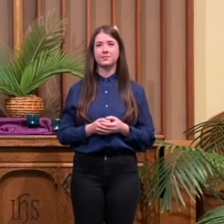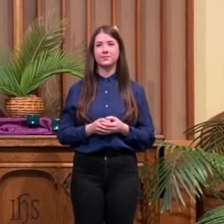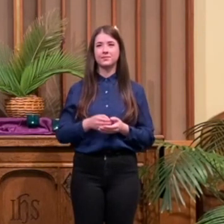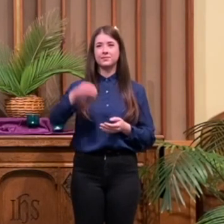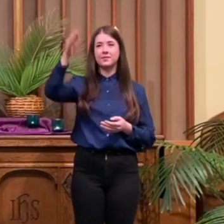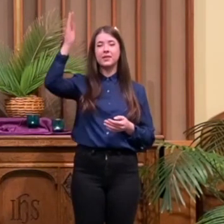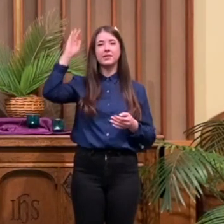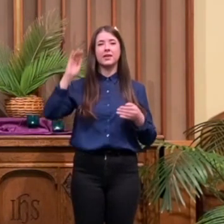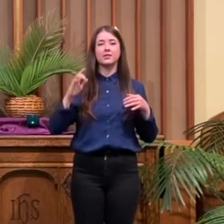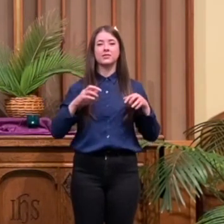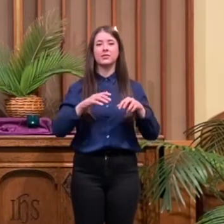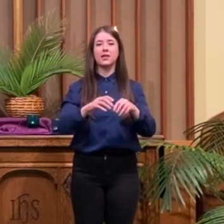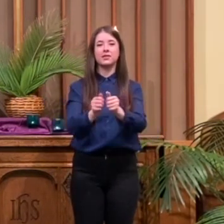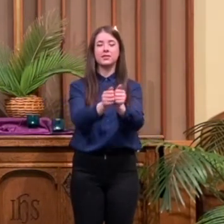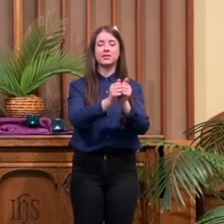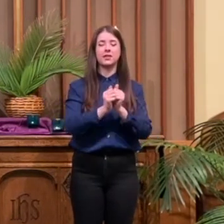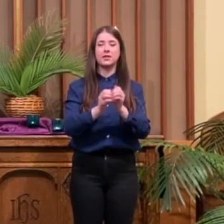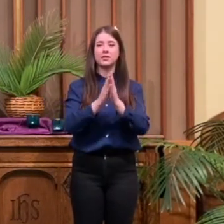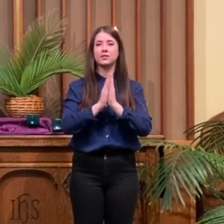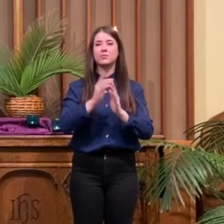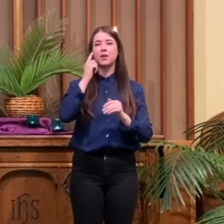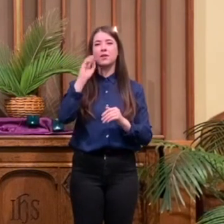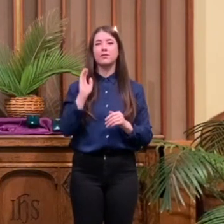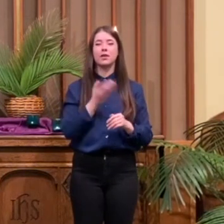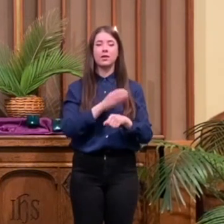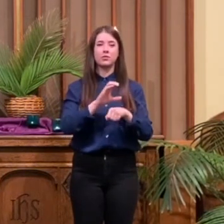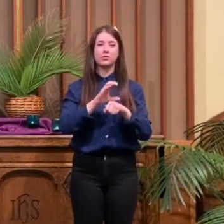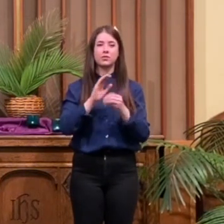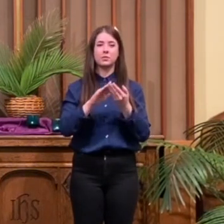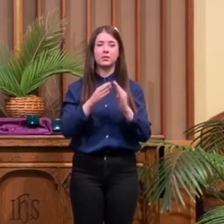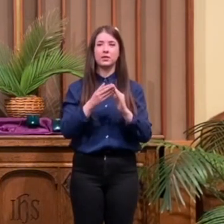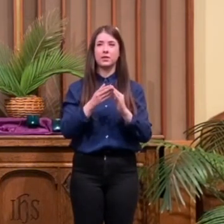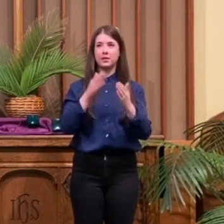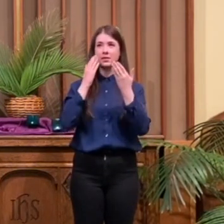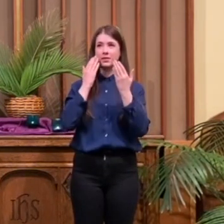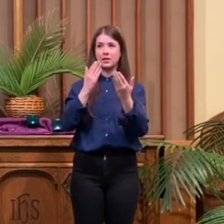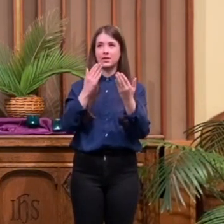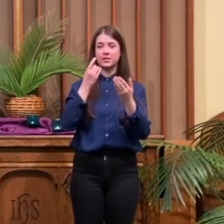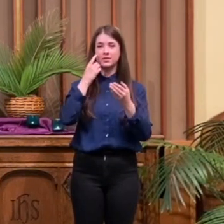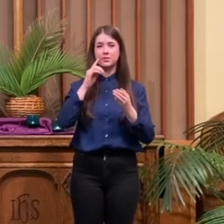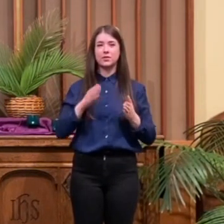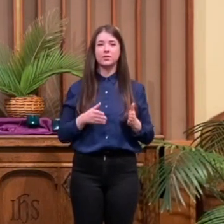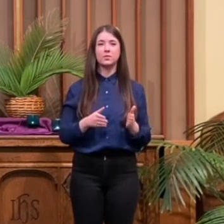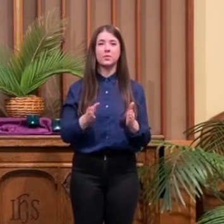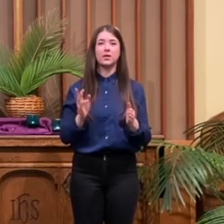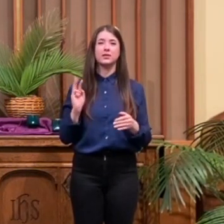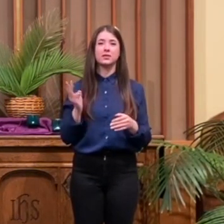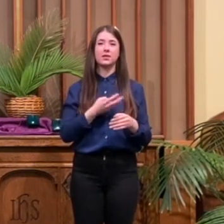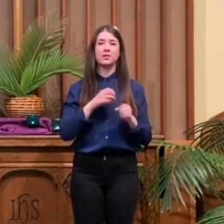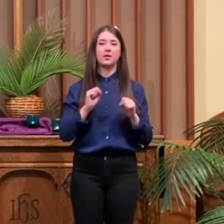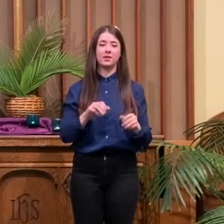God, we gather together to pray for our church community and to give you thanks for the ways that we are able